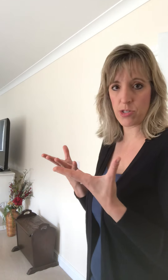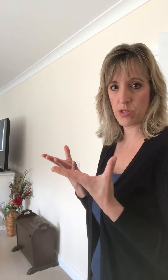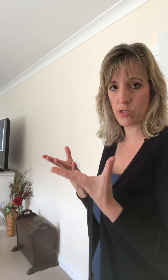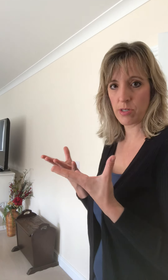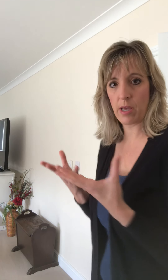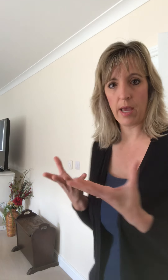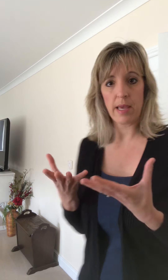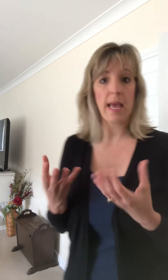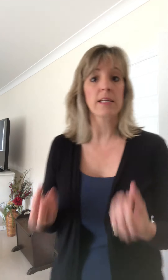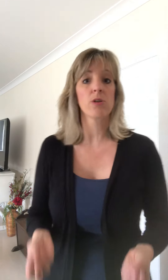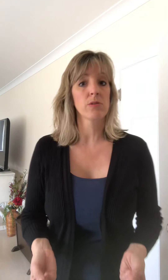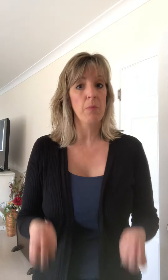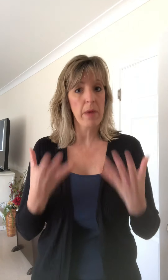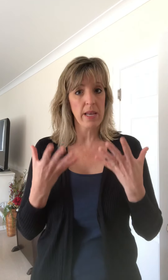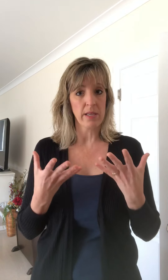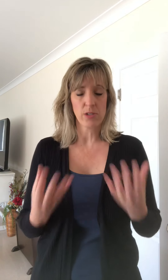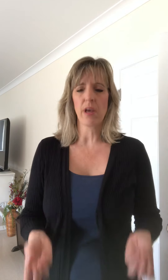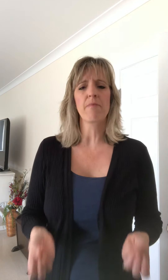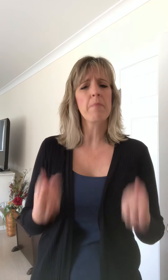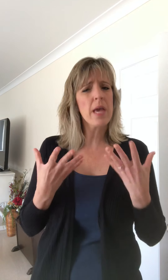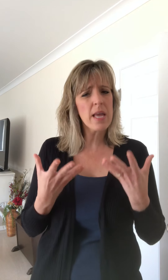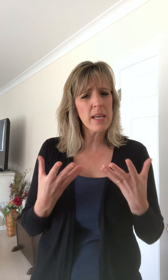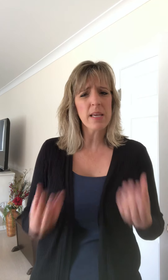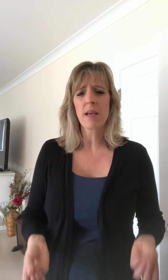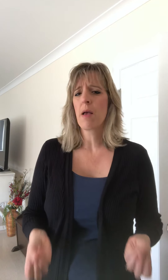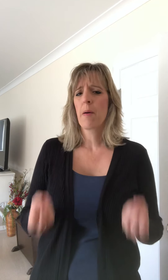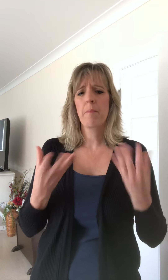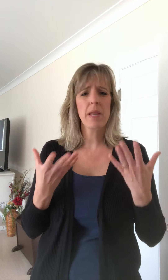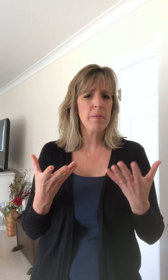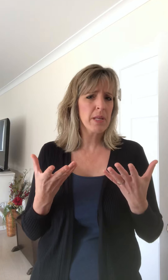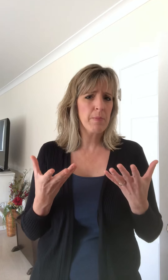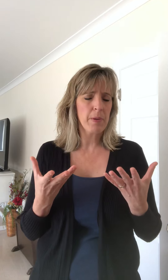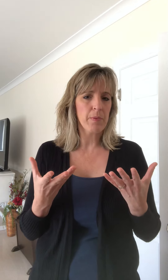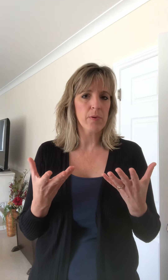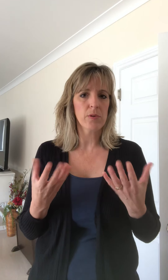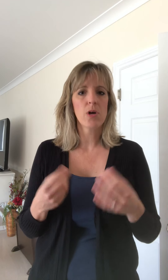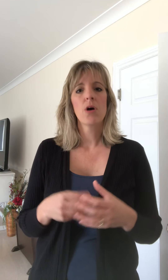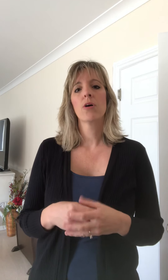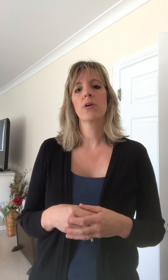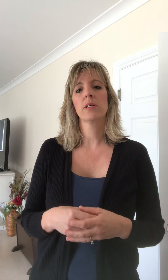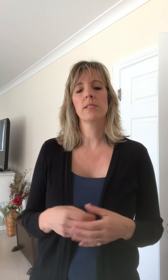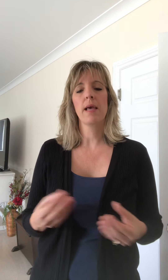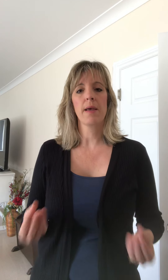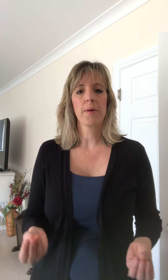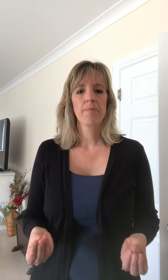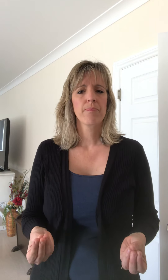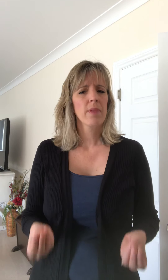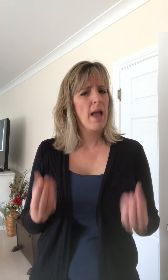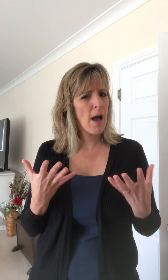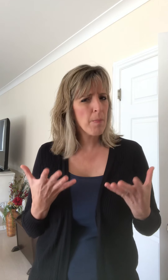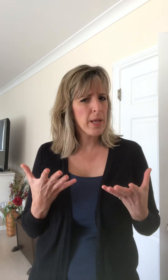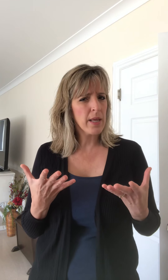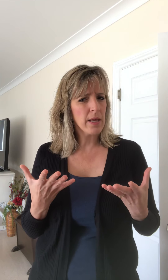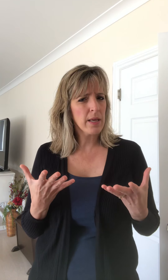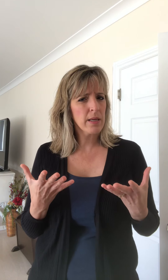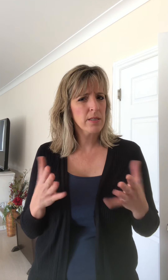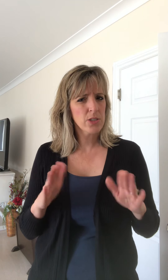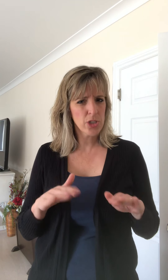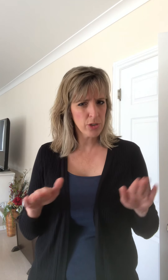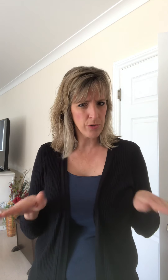much, okay? And it's also many. So you have many, many, many people, or you could say, how many